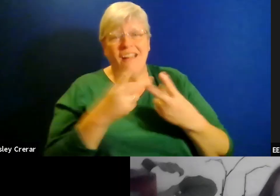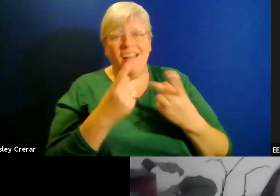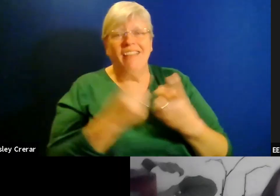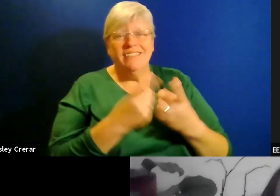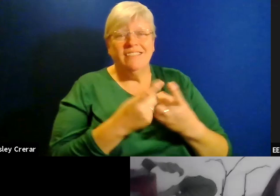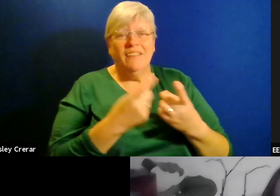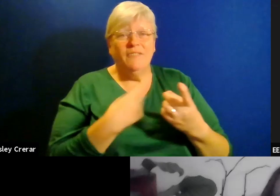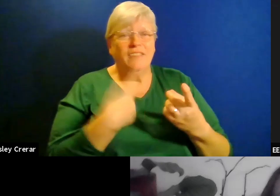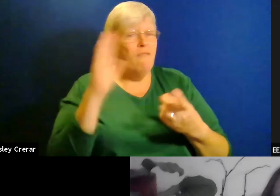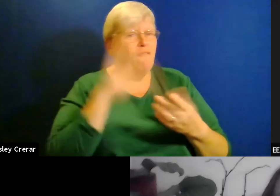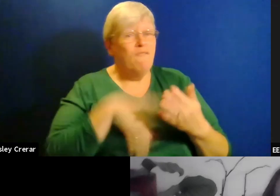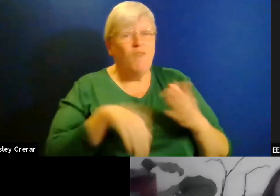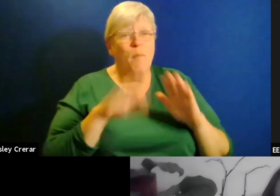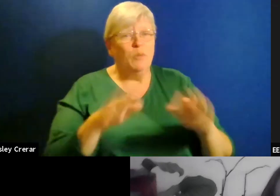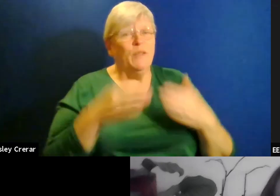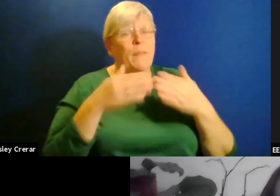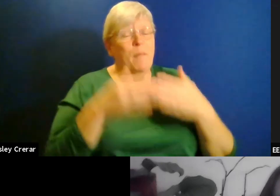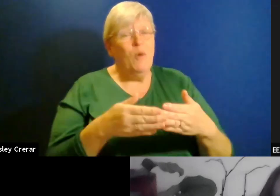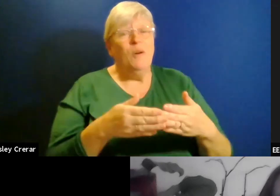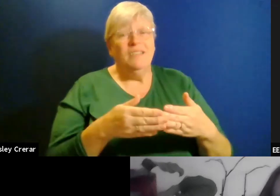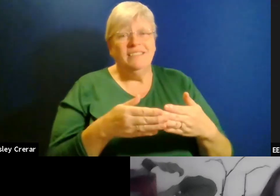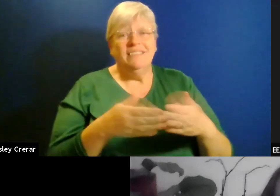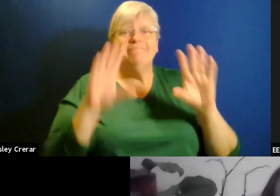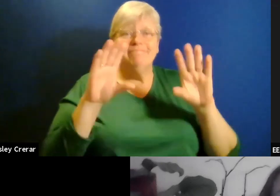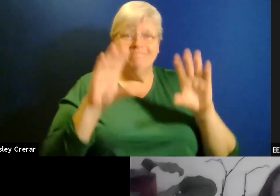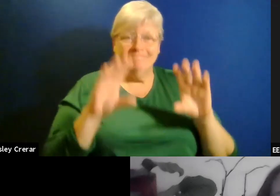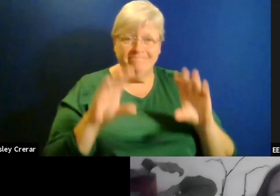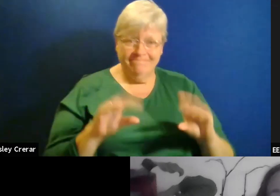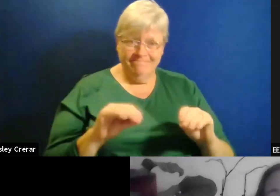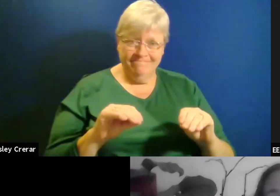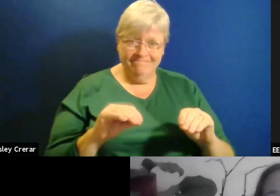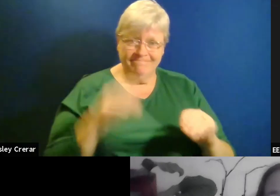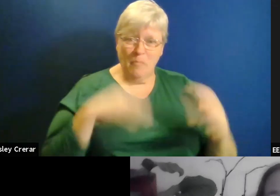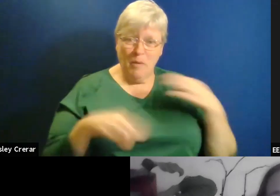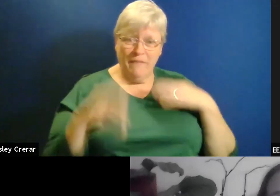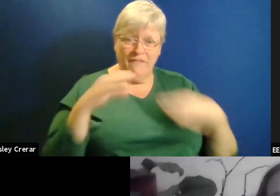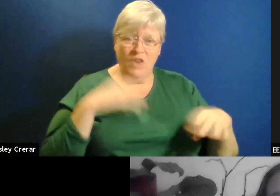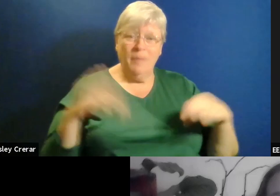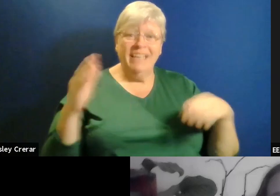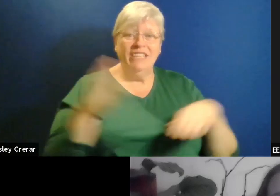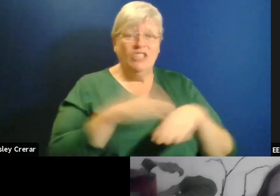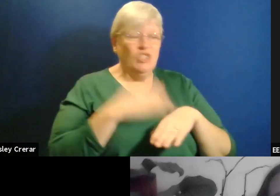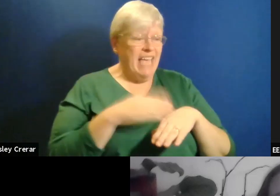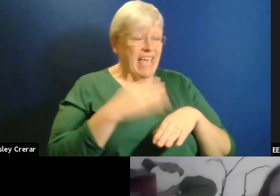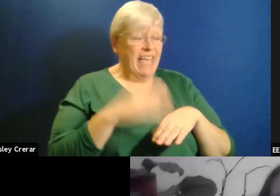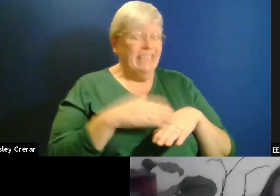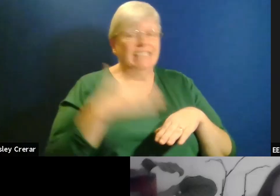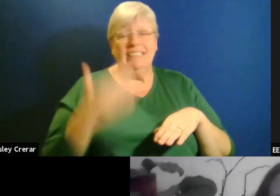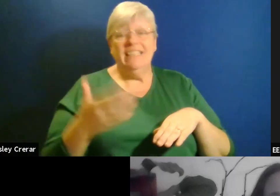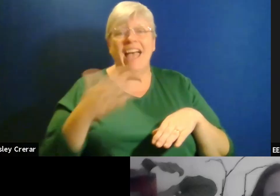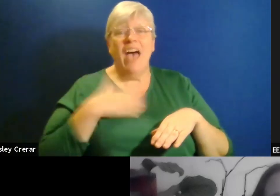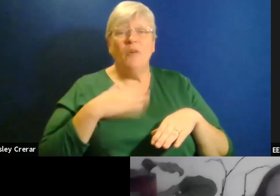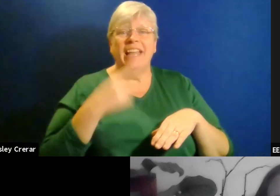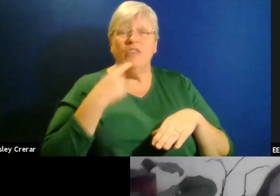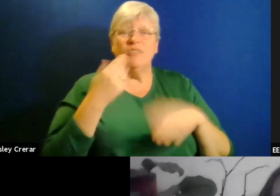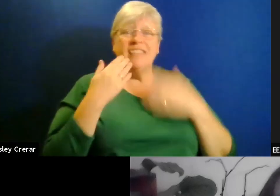Boat. So that concludes all of our readings for this evening. I'd like to thank